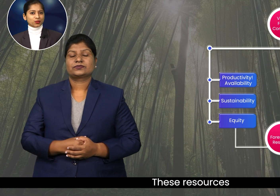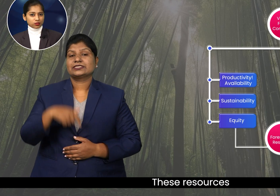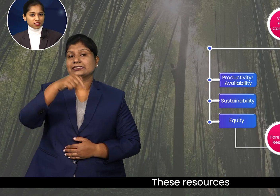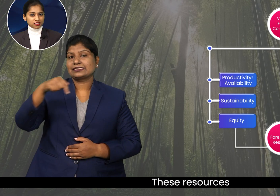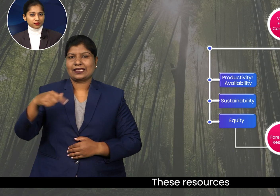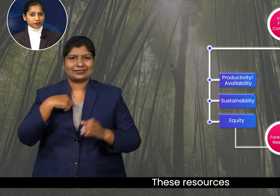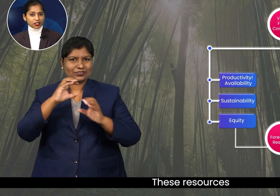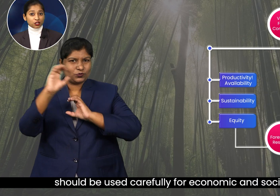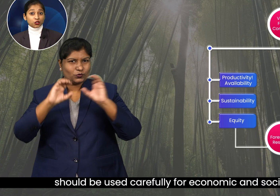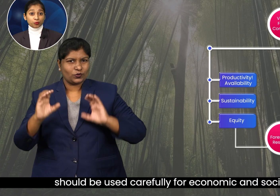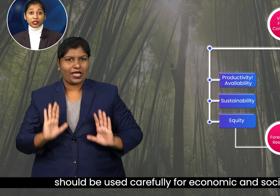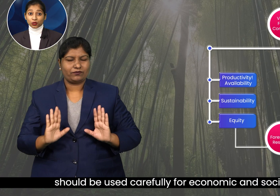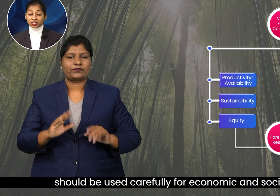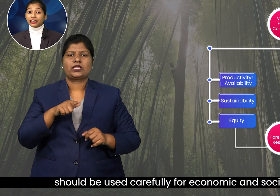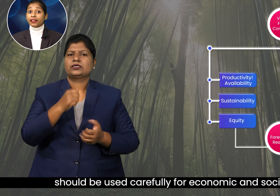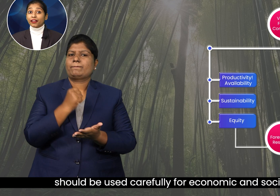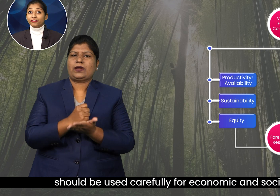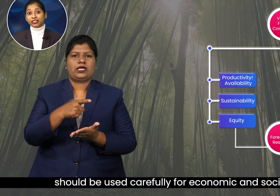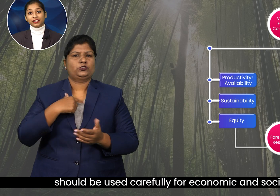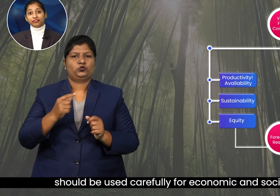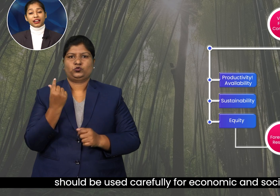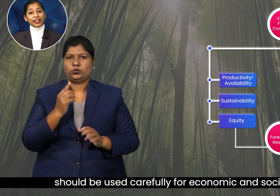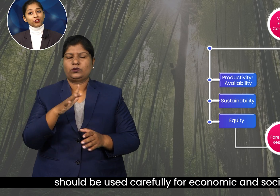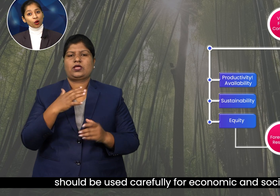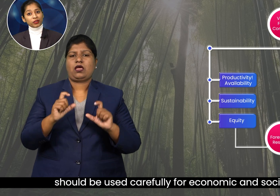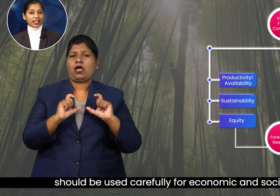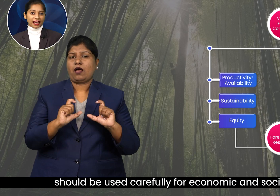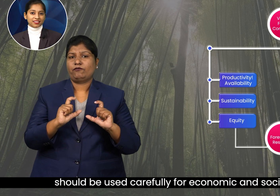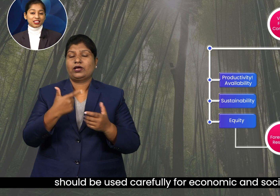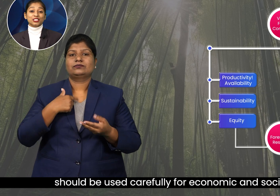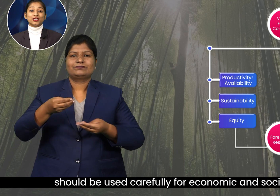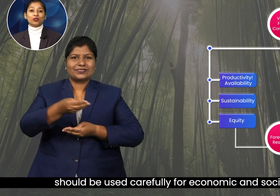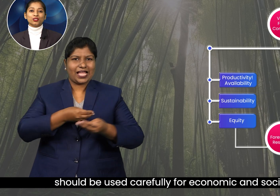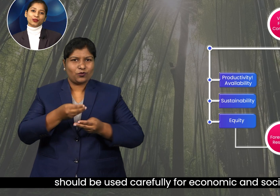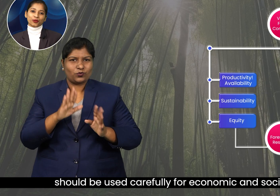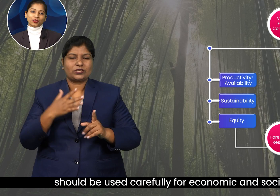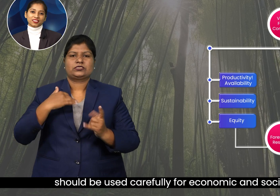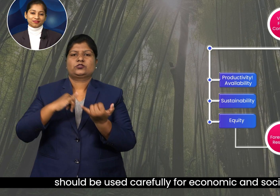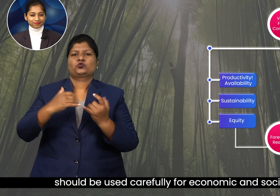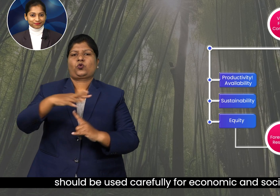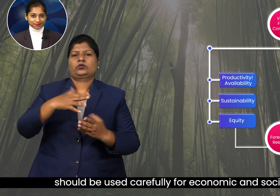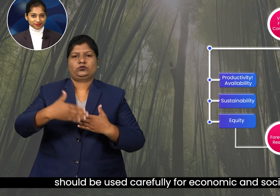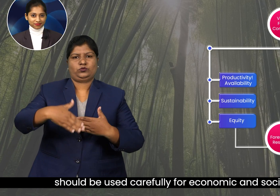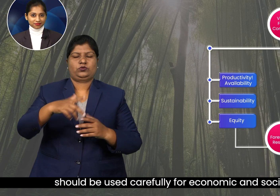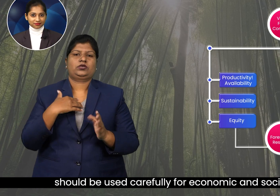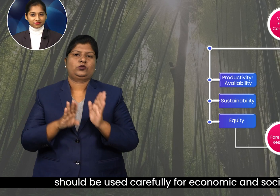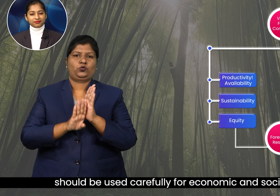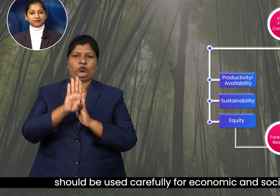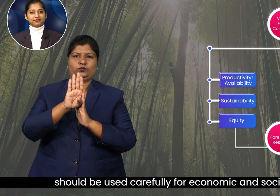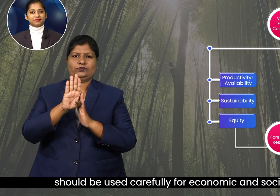These resources should be used carefully for economic and social growth.